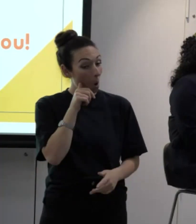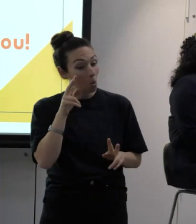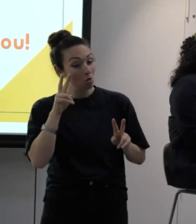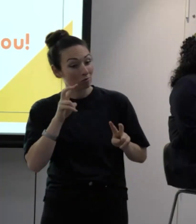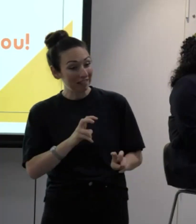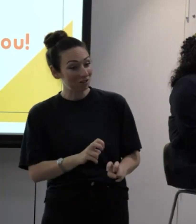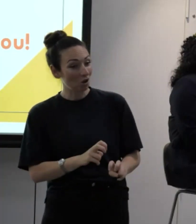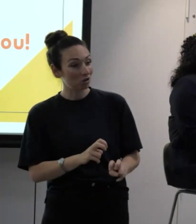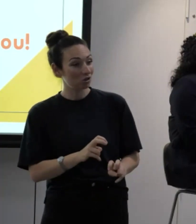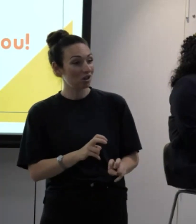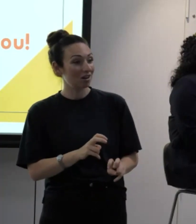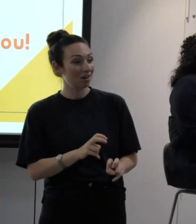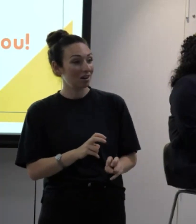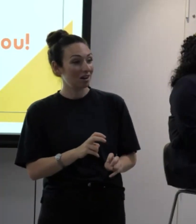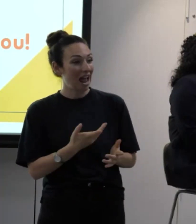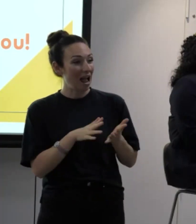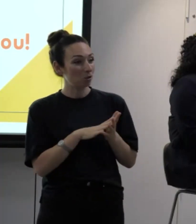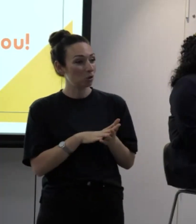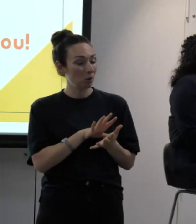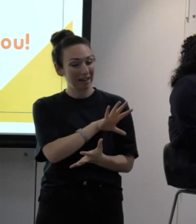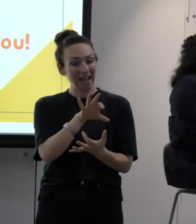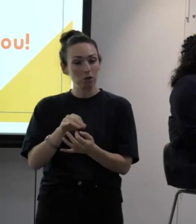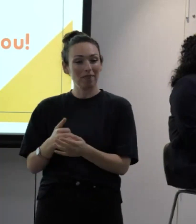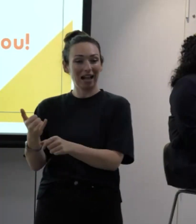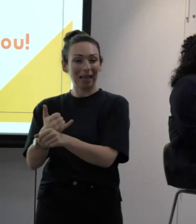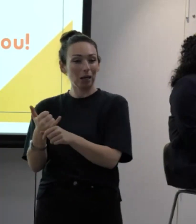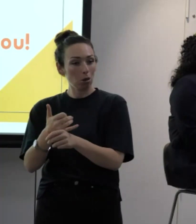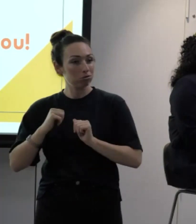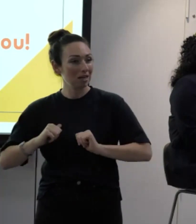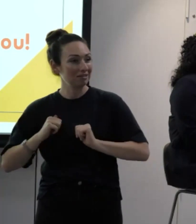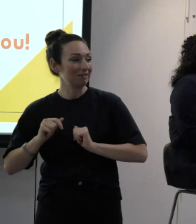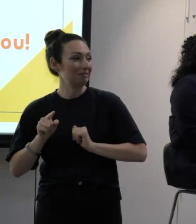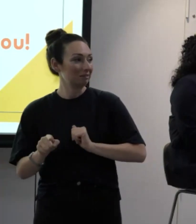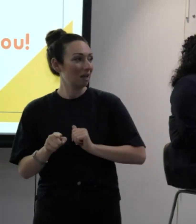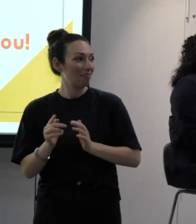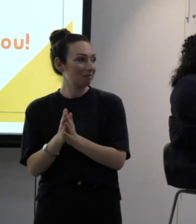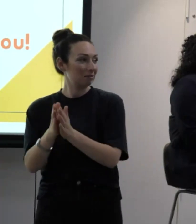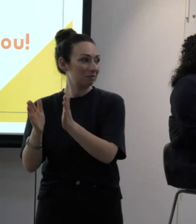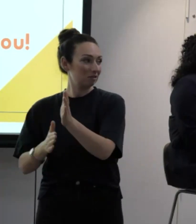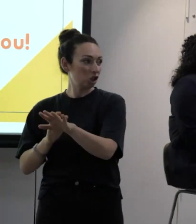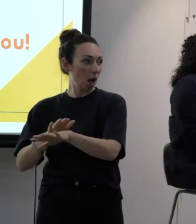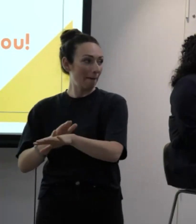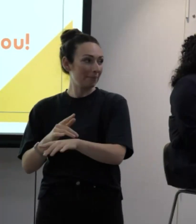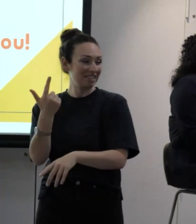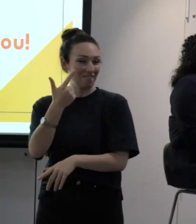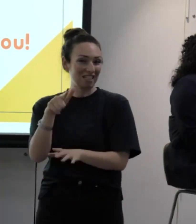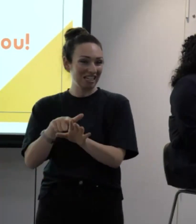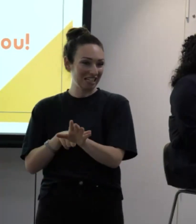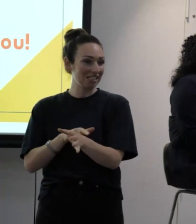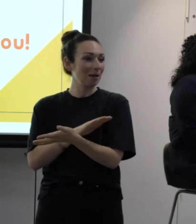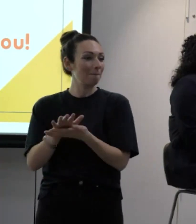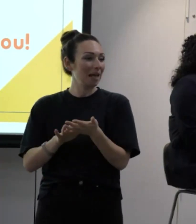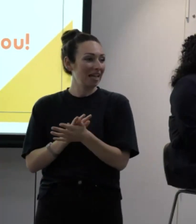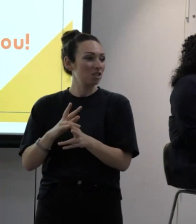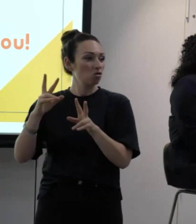to clinic pathway, or the research to clinical practice time lag, is 17 years. So it takes 17 years